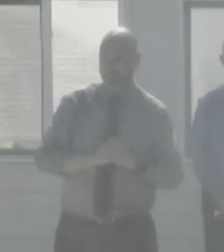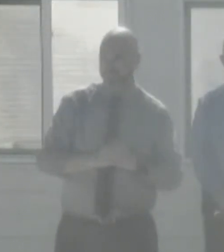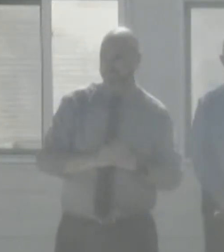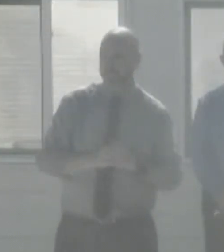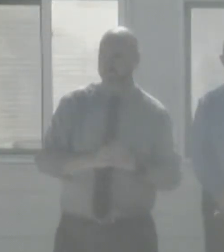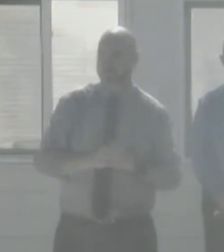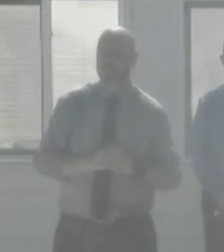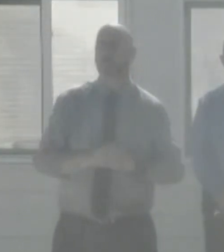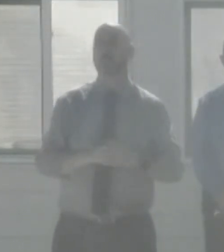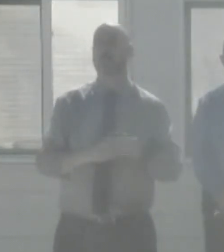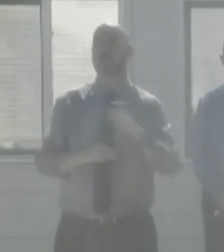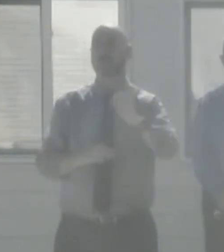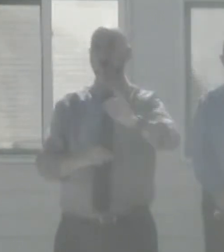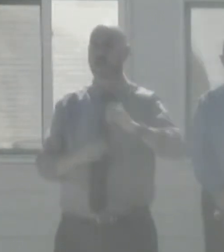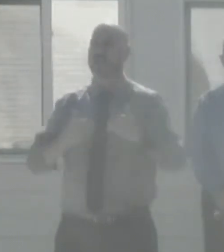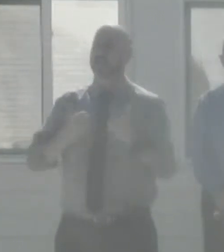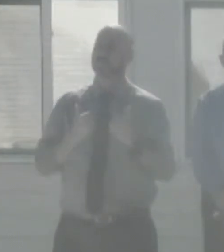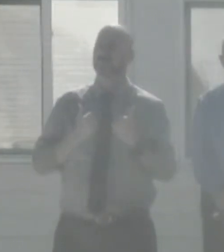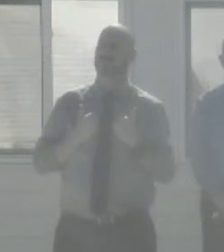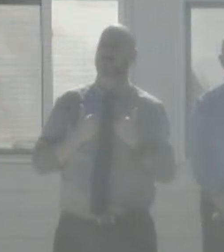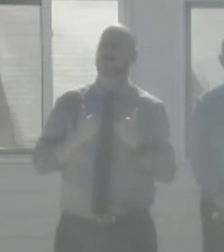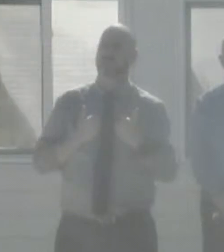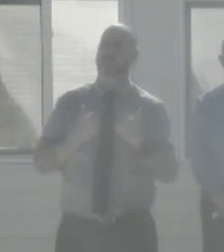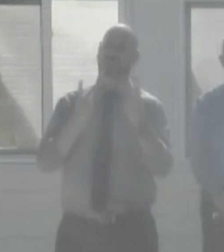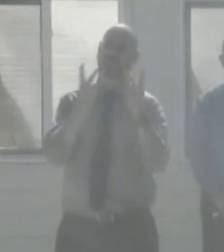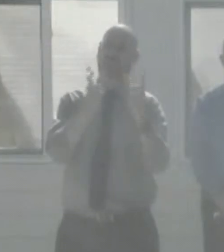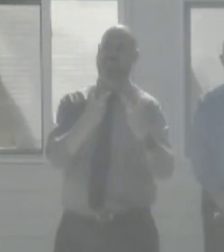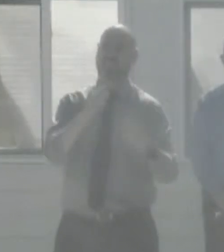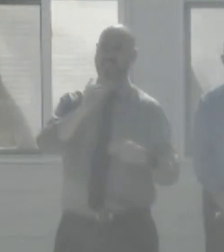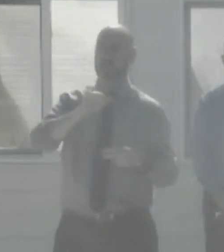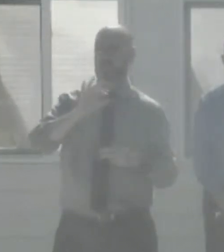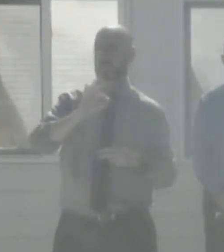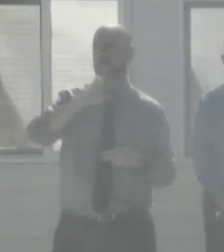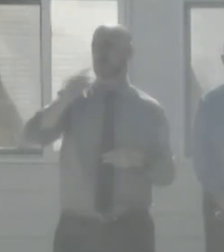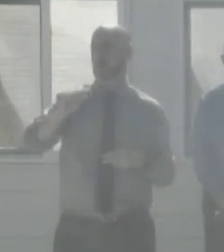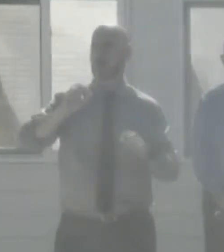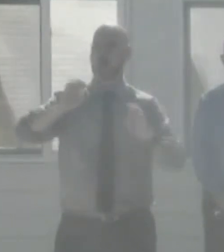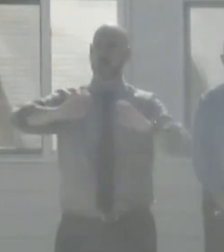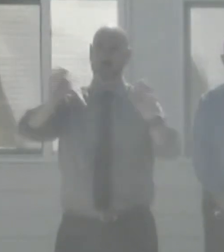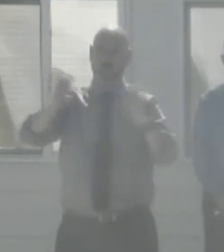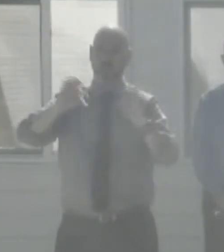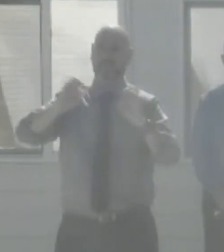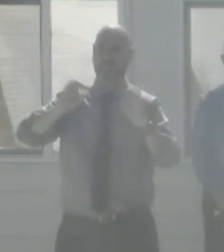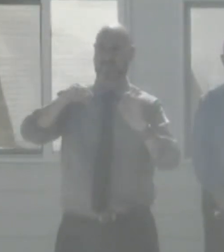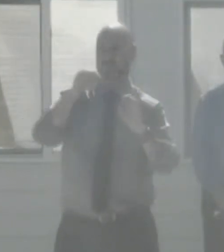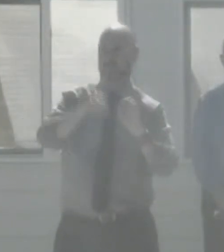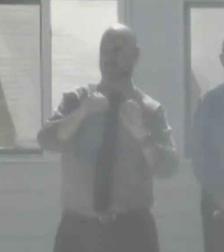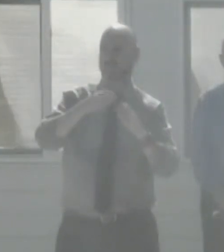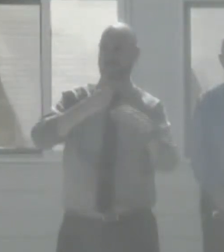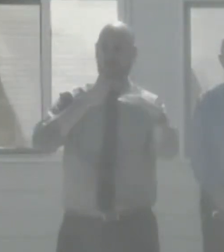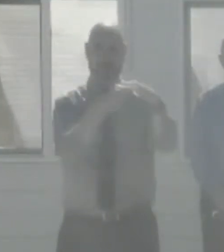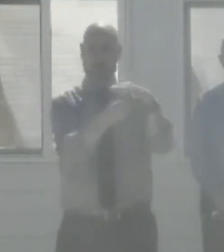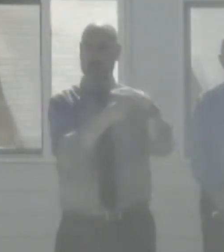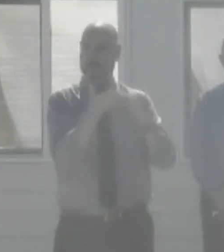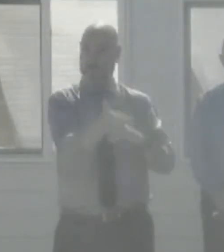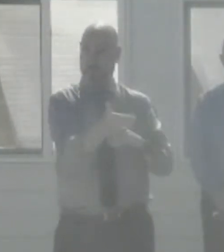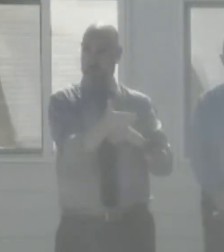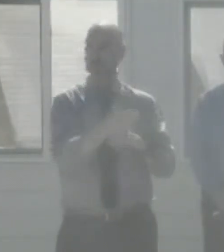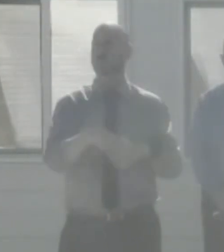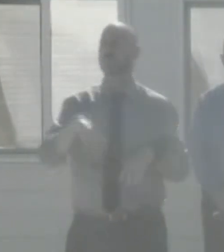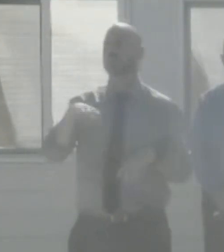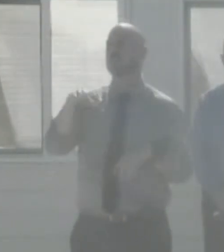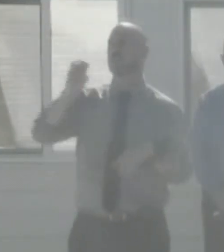Visit Florida's emergency accommodation modules on Expedia and Priceline available if people need